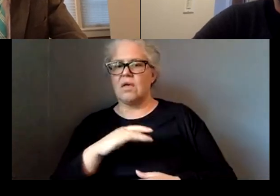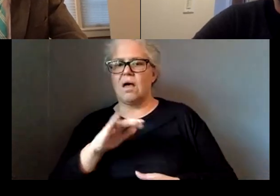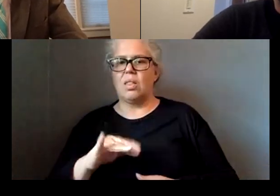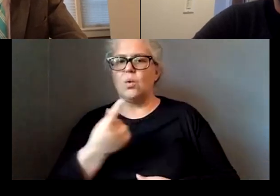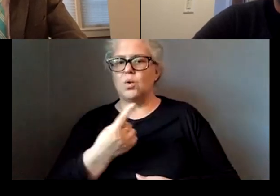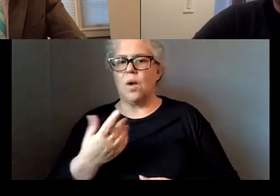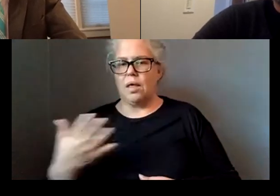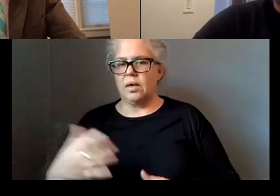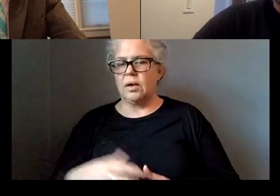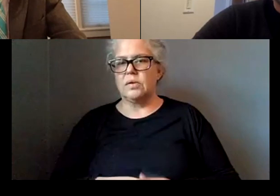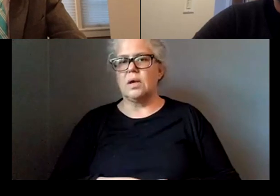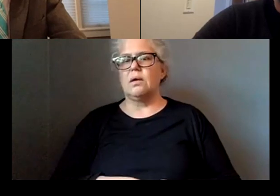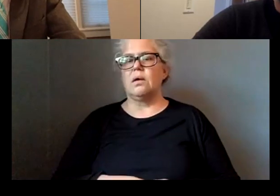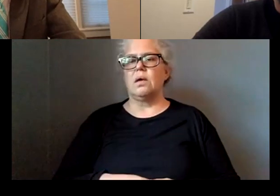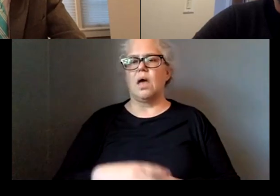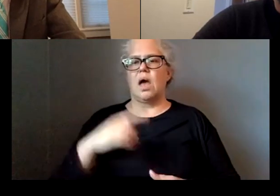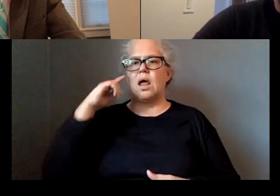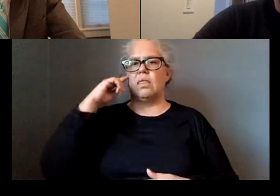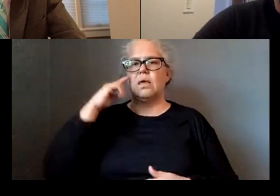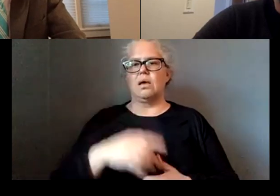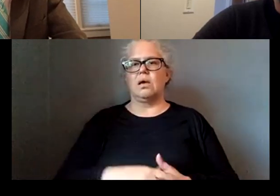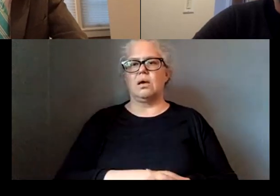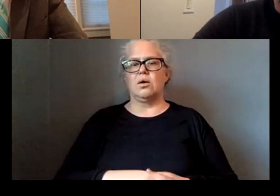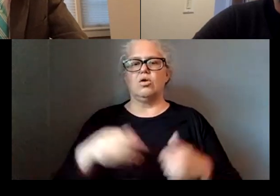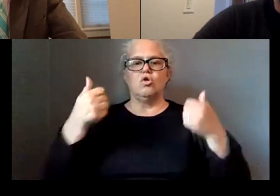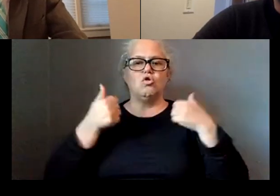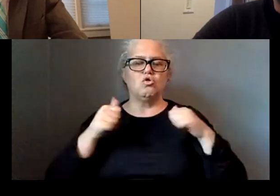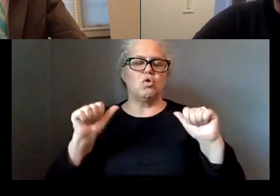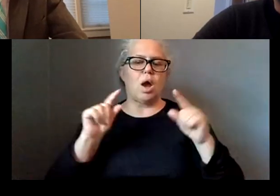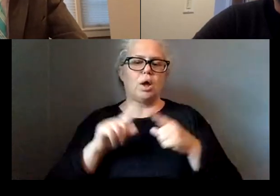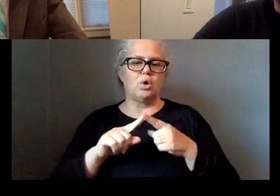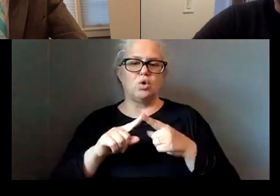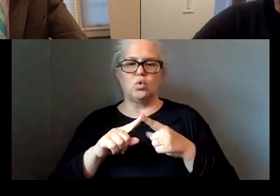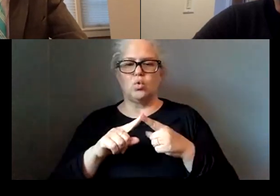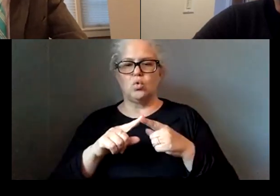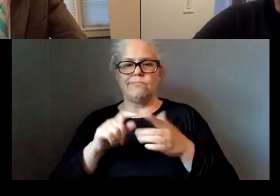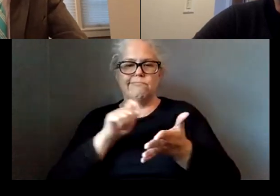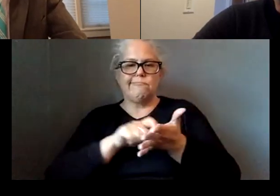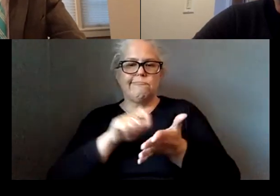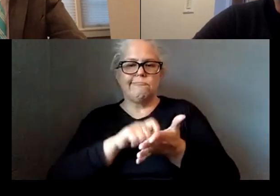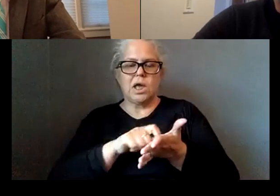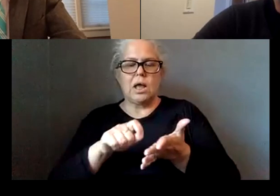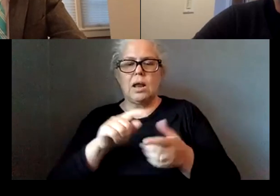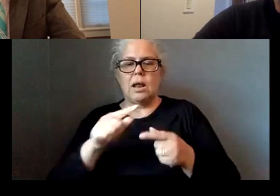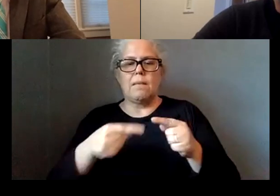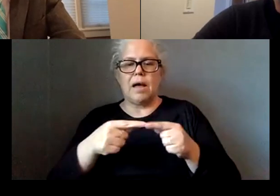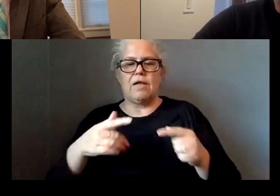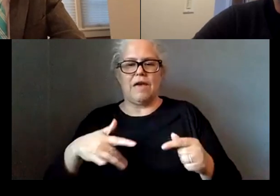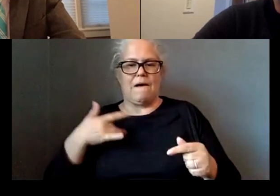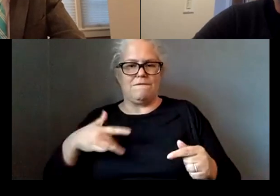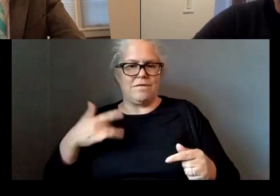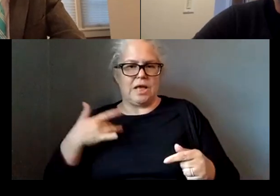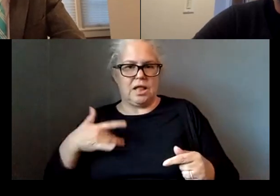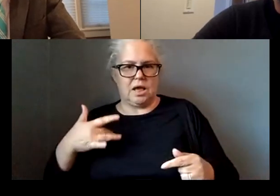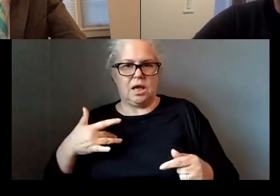and I think trying to capture the feel of what it was like